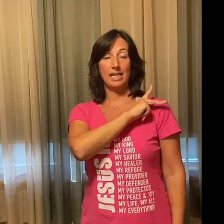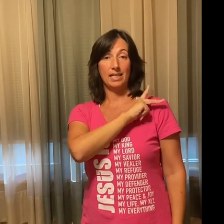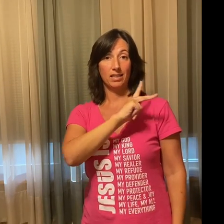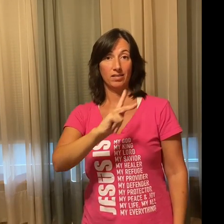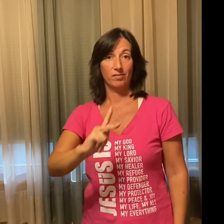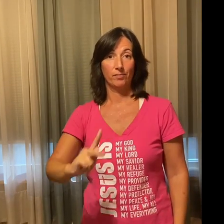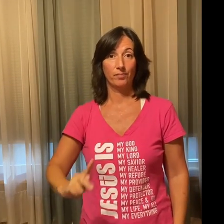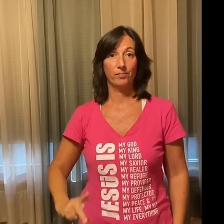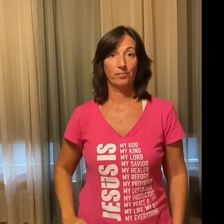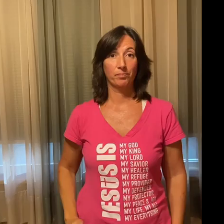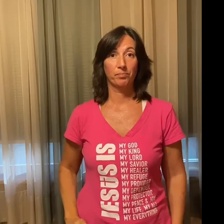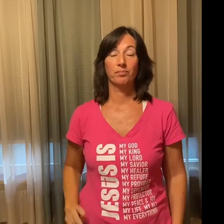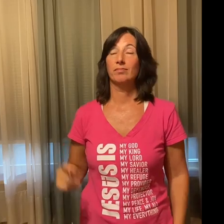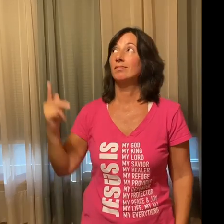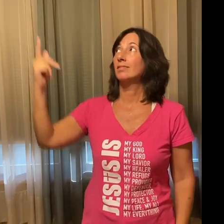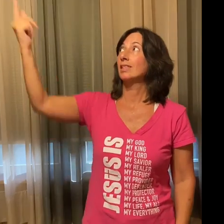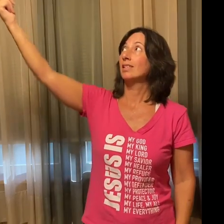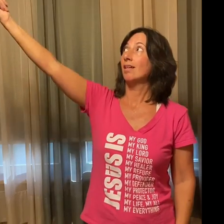King